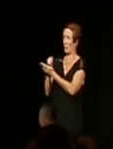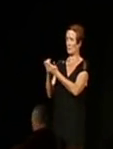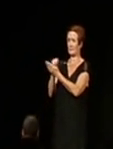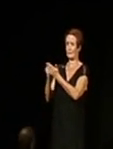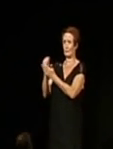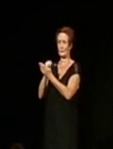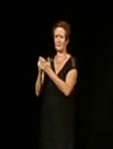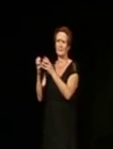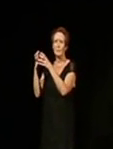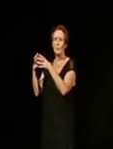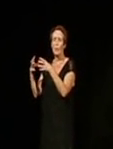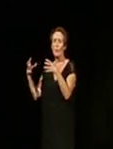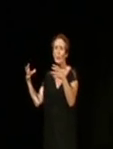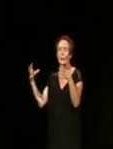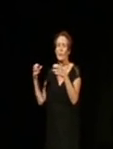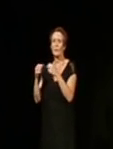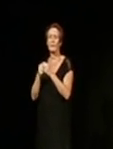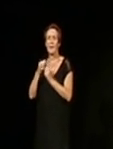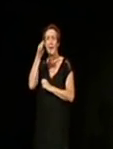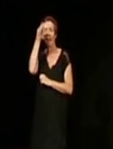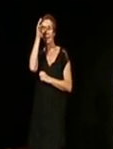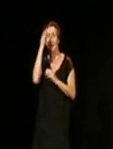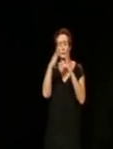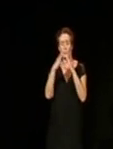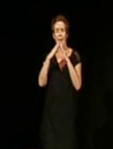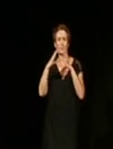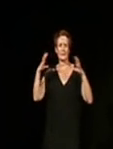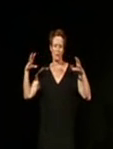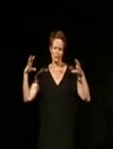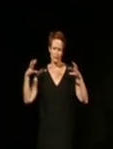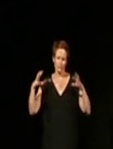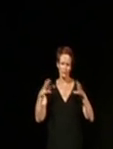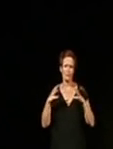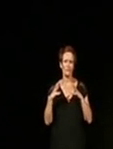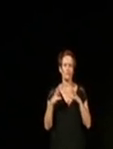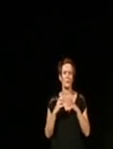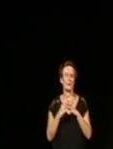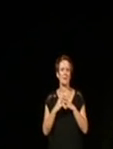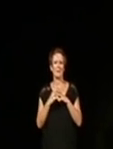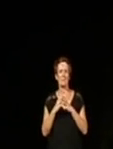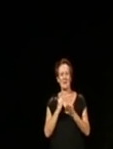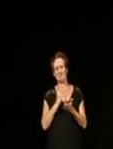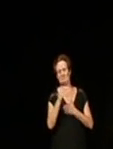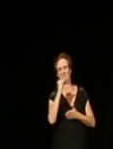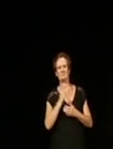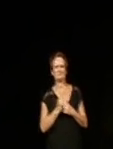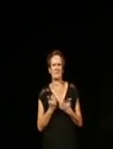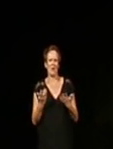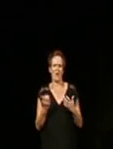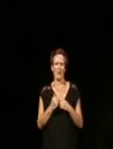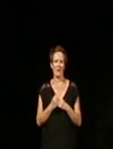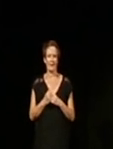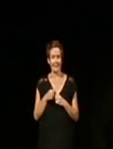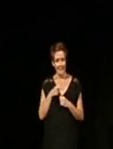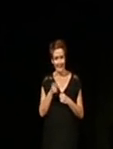housing that is denigrated by our government and denigrated by much of the media, who don't seem to realise that it was